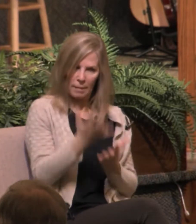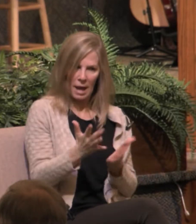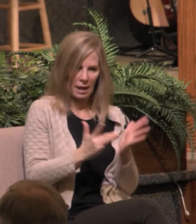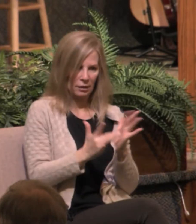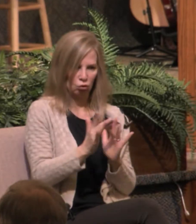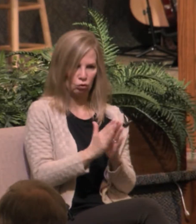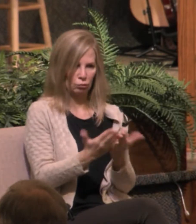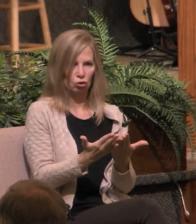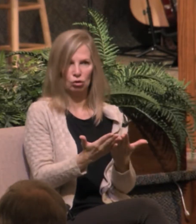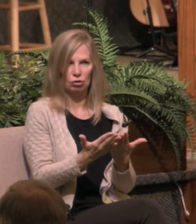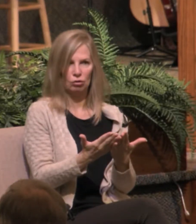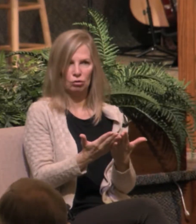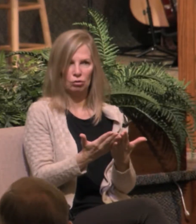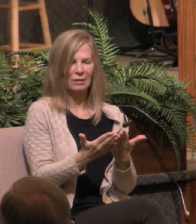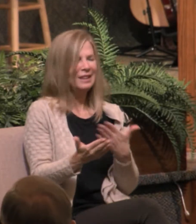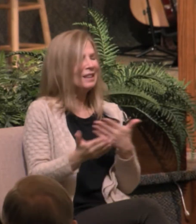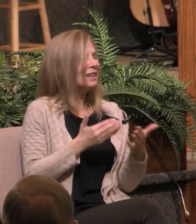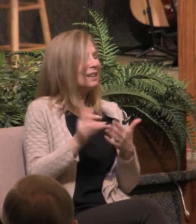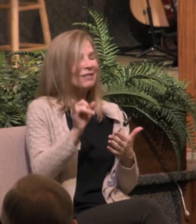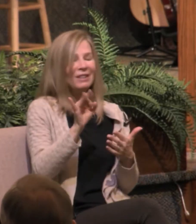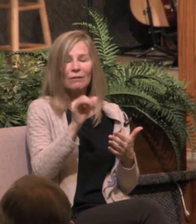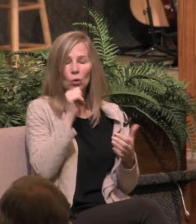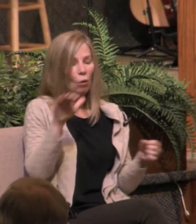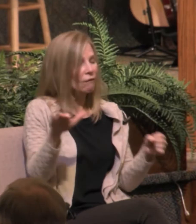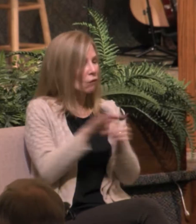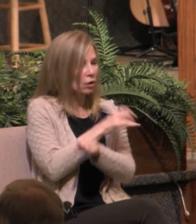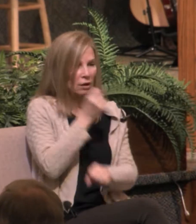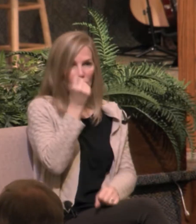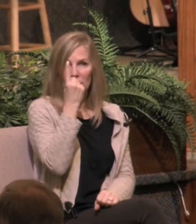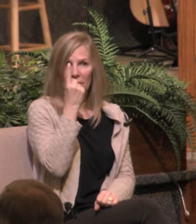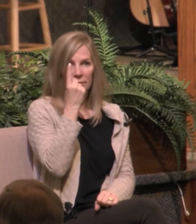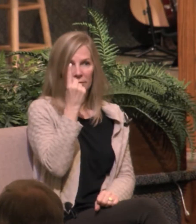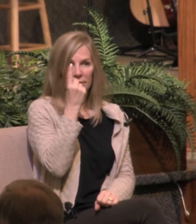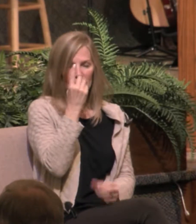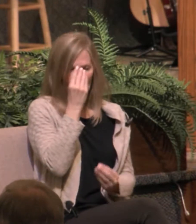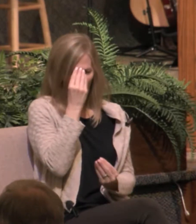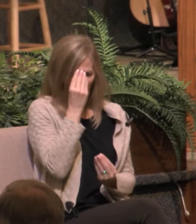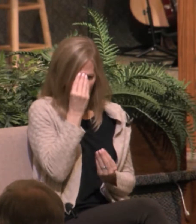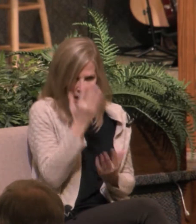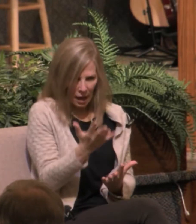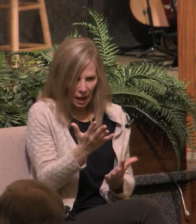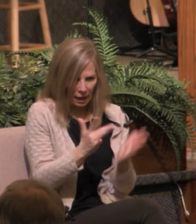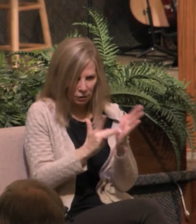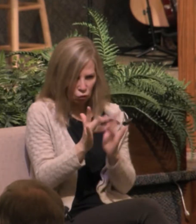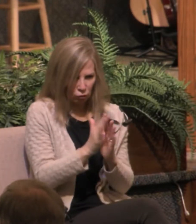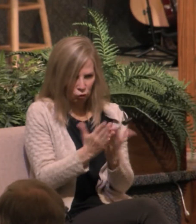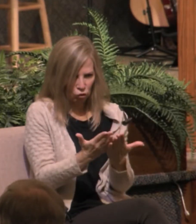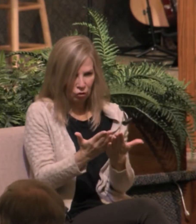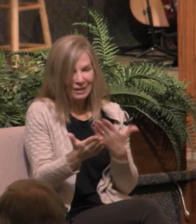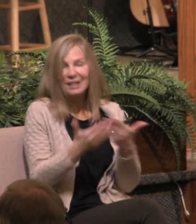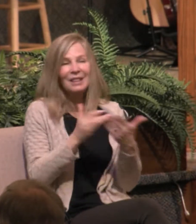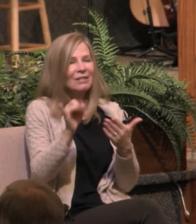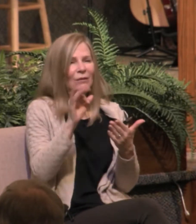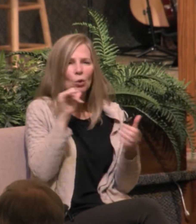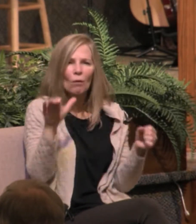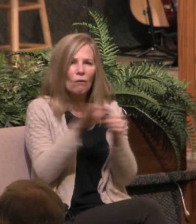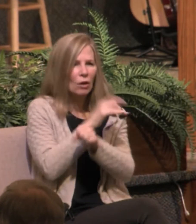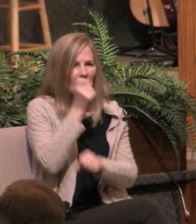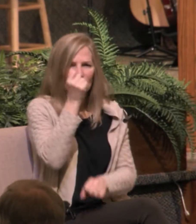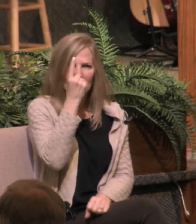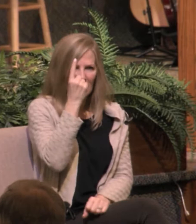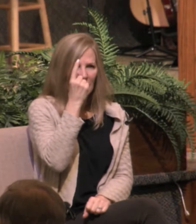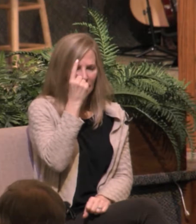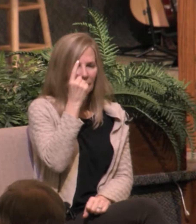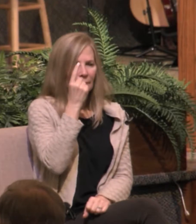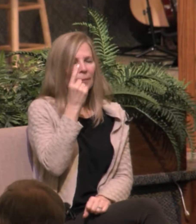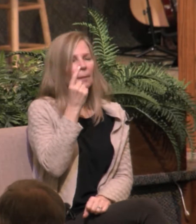when you don't fully understand. Obey Scripture even when you don't fully understand. Now I'm going to develop